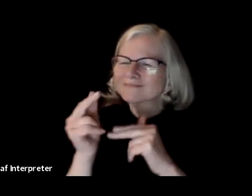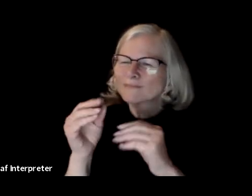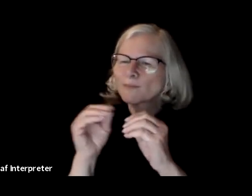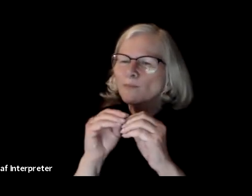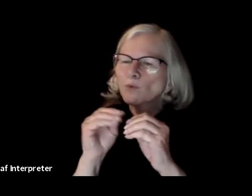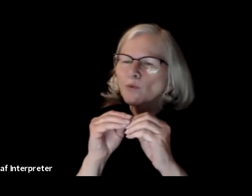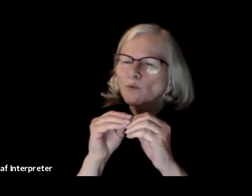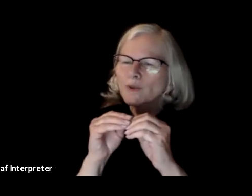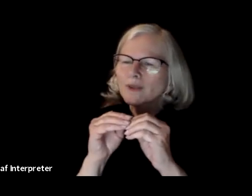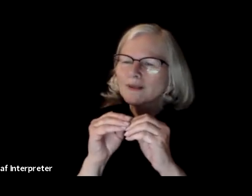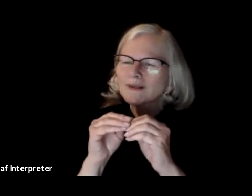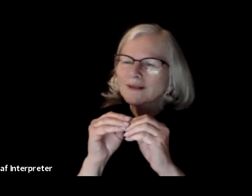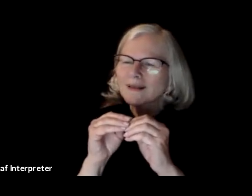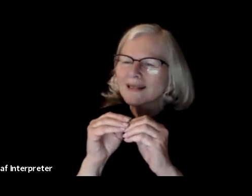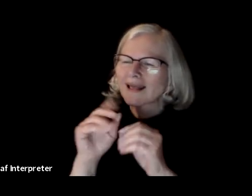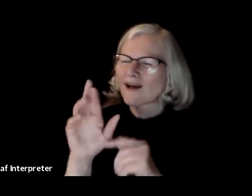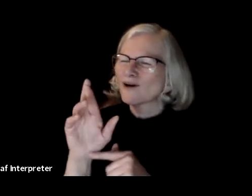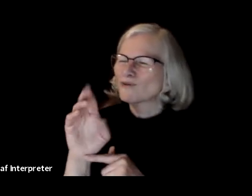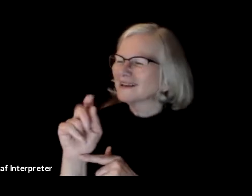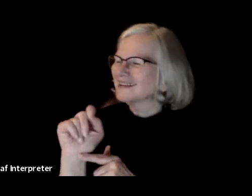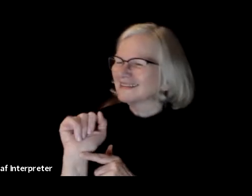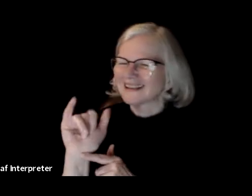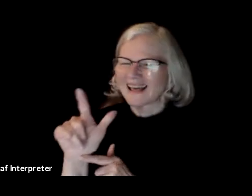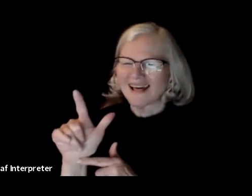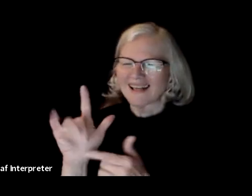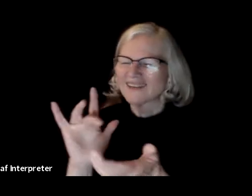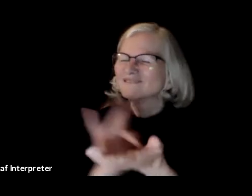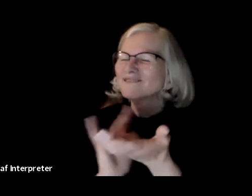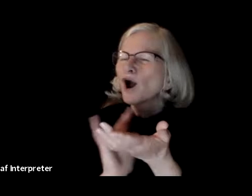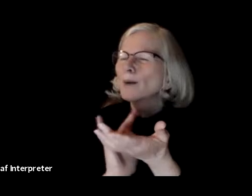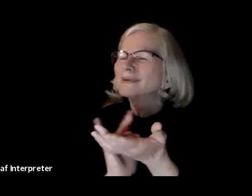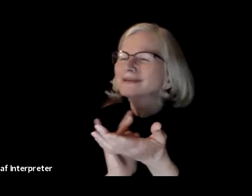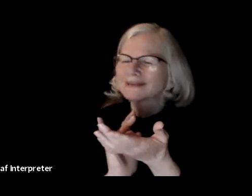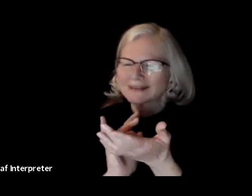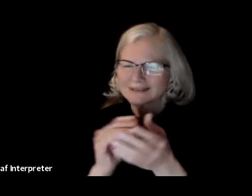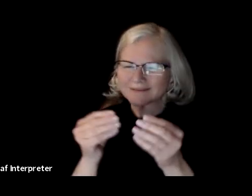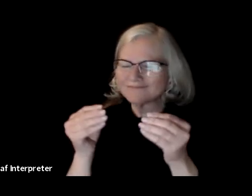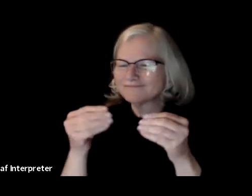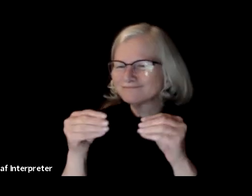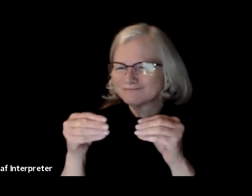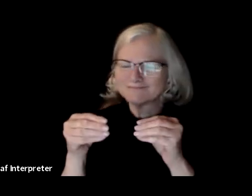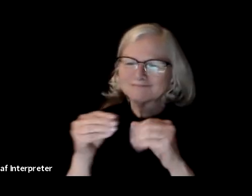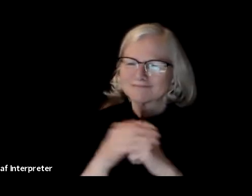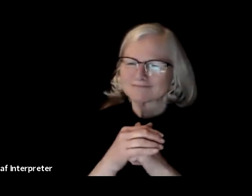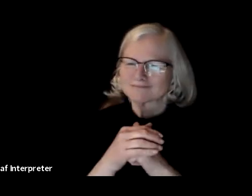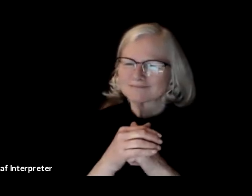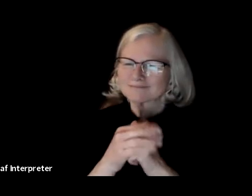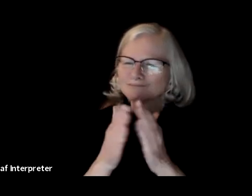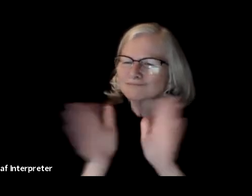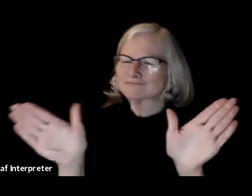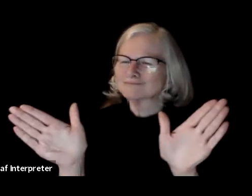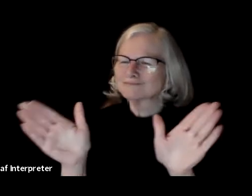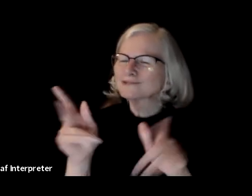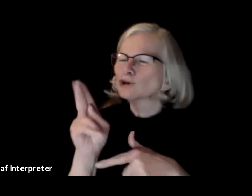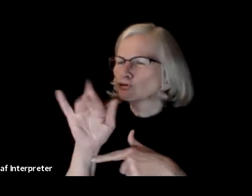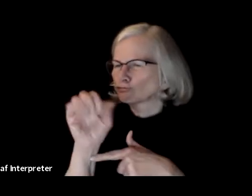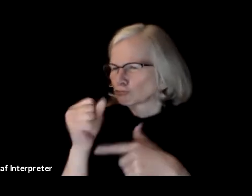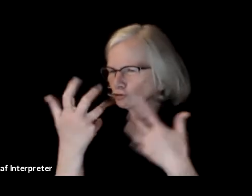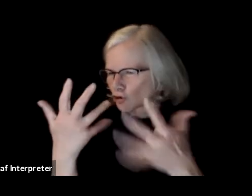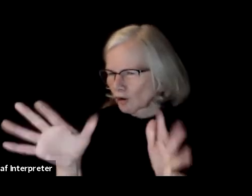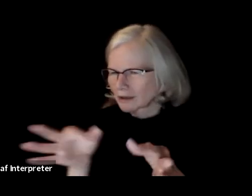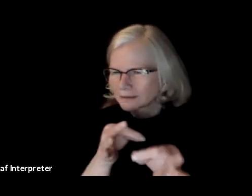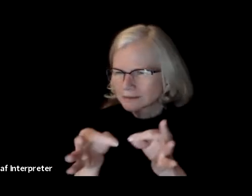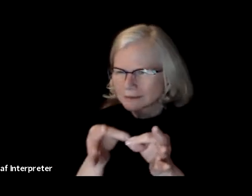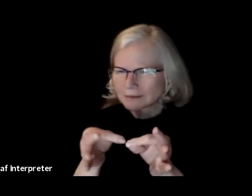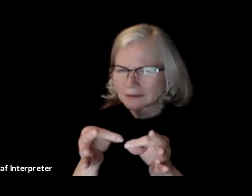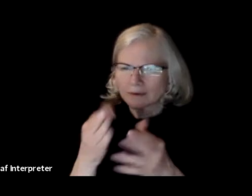more broadly, and so that, as Chris said, it's kind of confusing about what's part of the state allocation and what's not. But I think